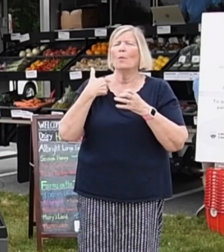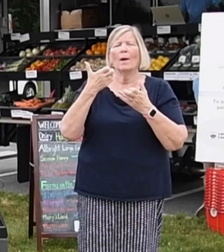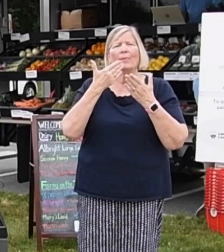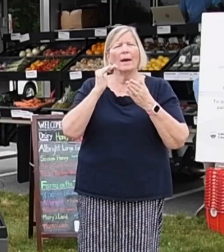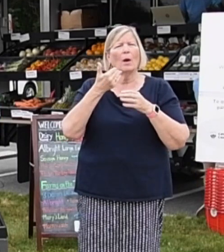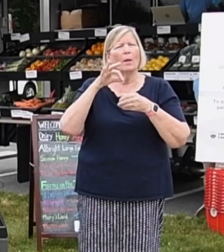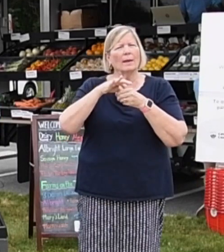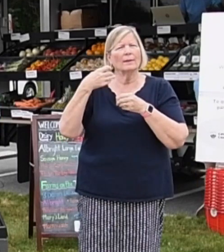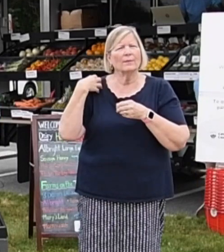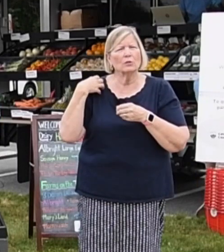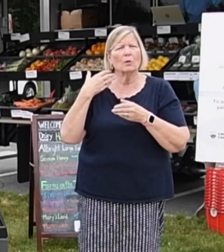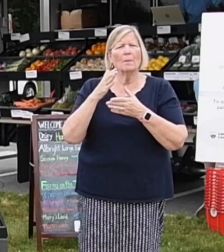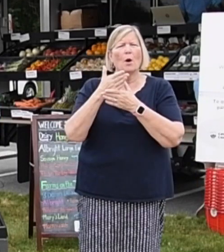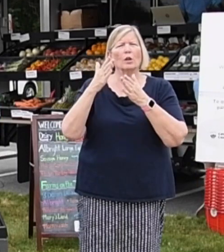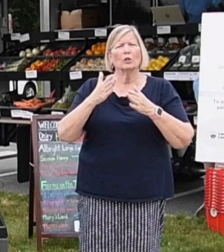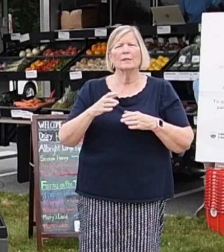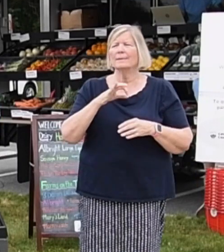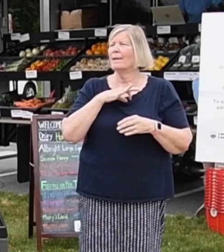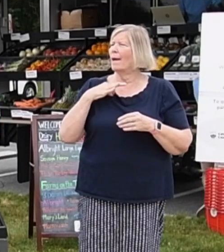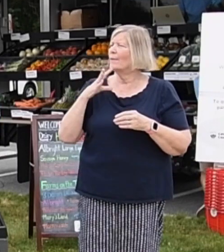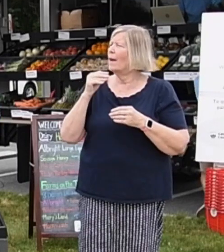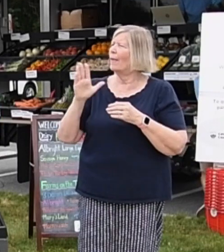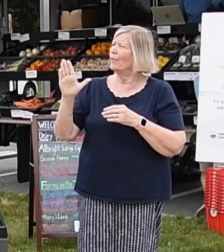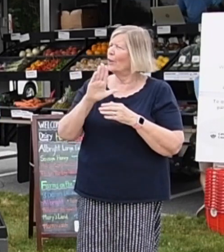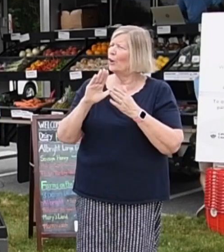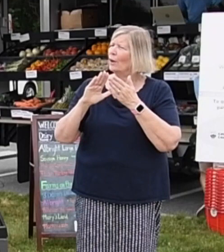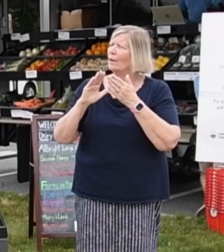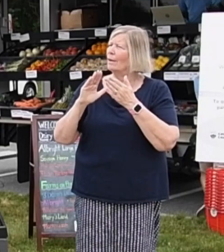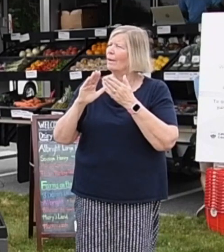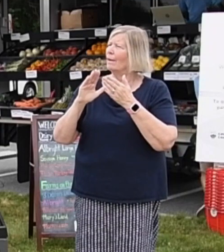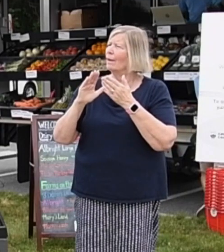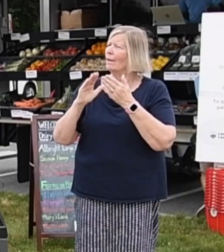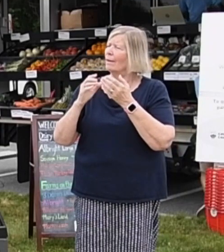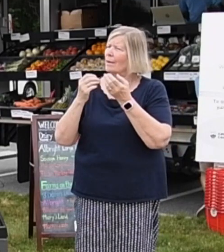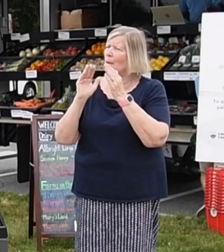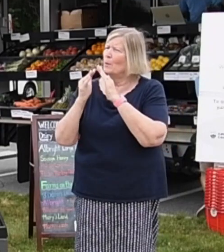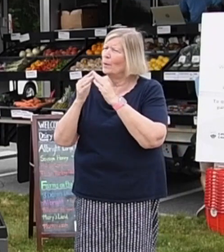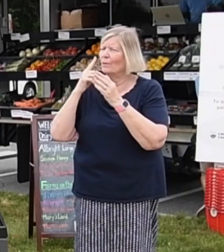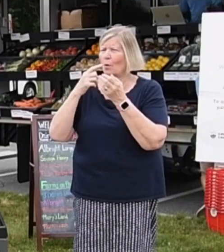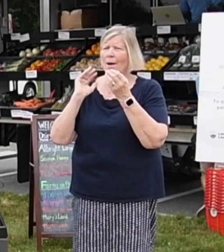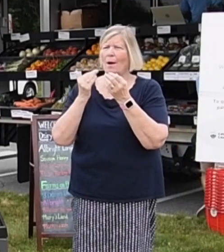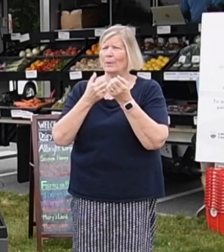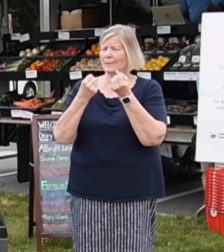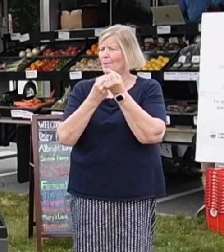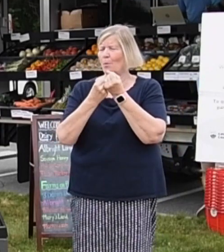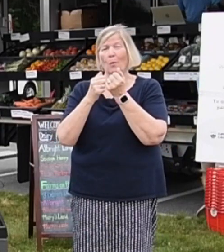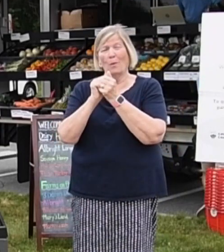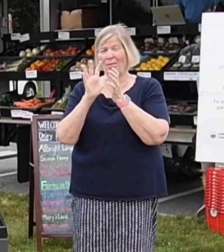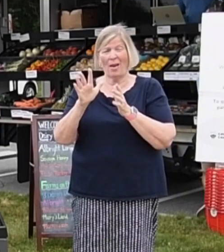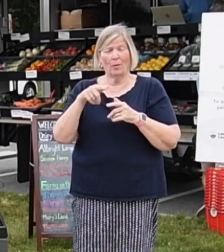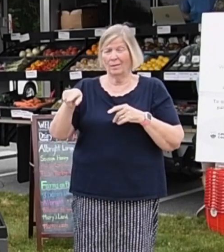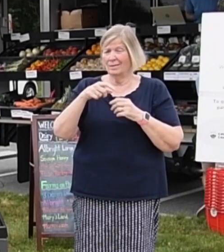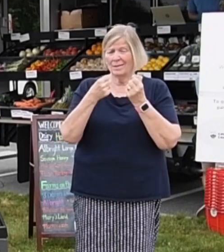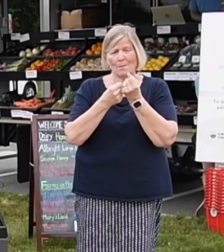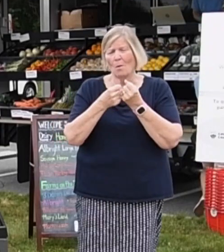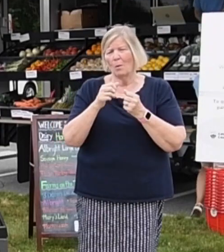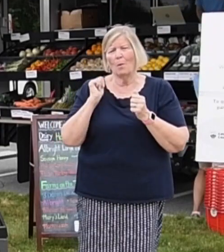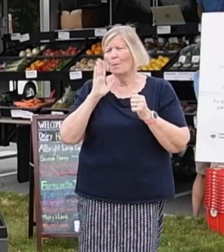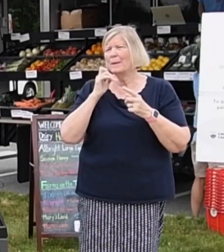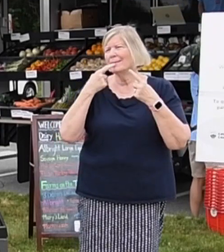partners, our staff, and community for their support, because without it, the Roving Radish would not be the success it is